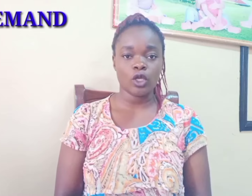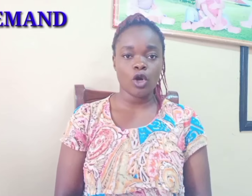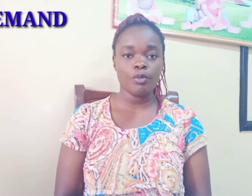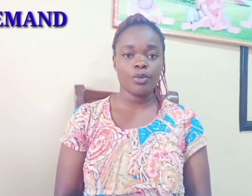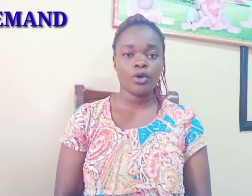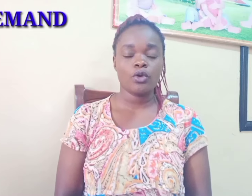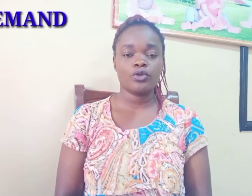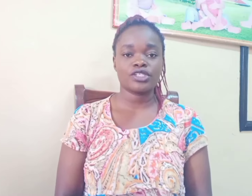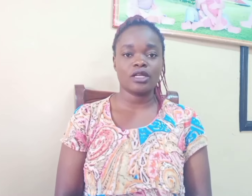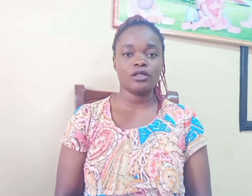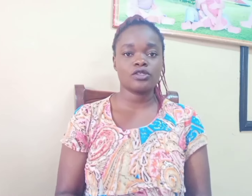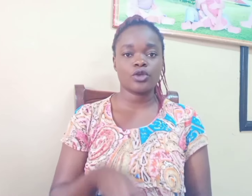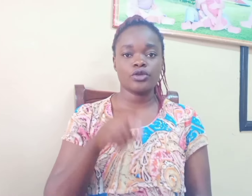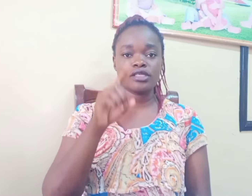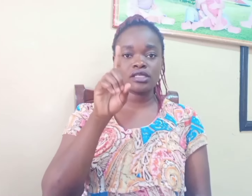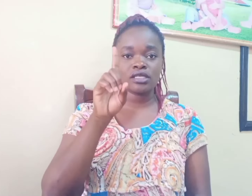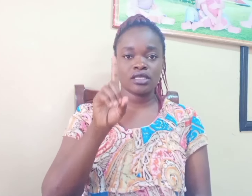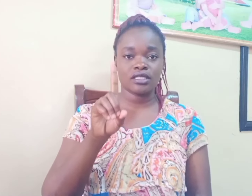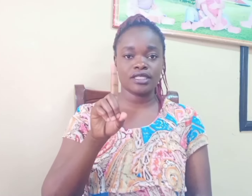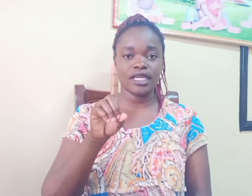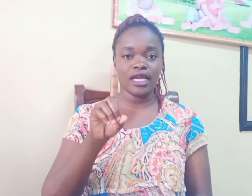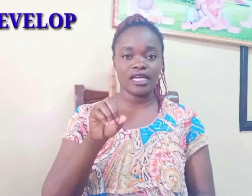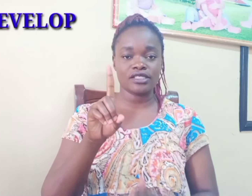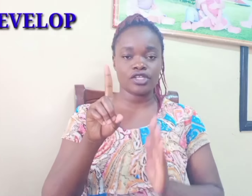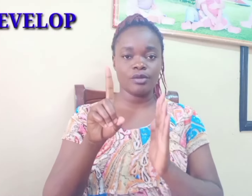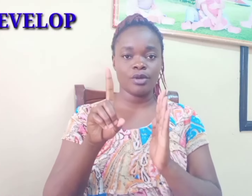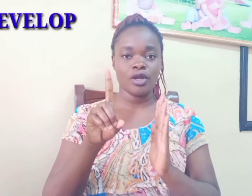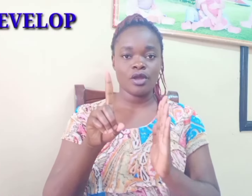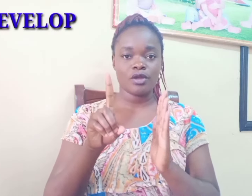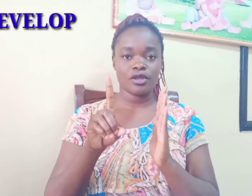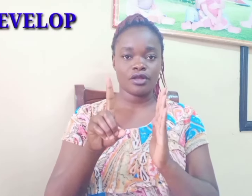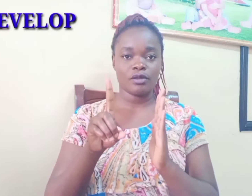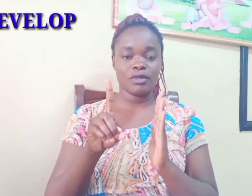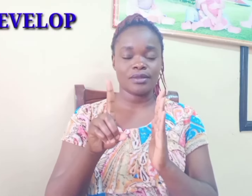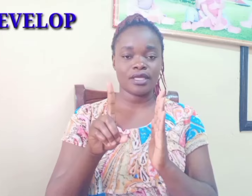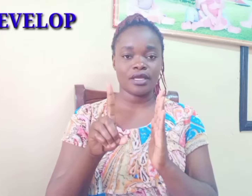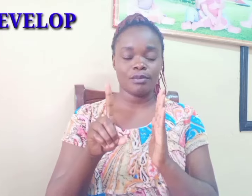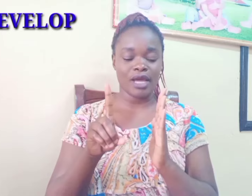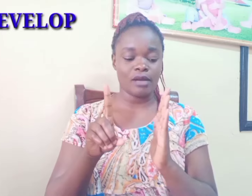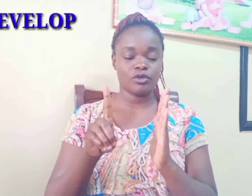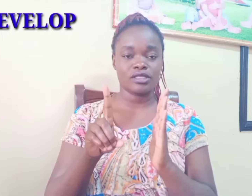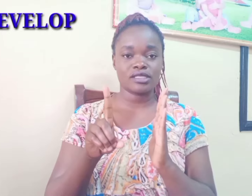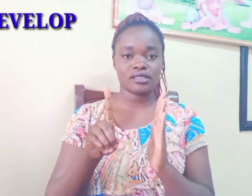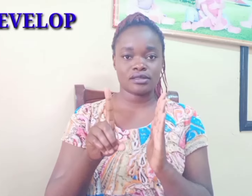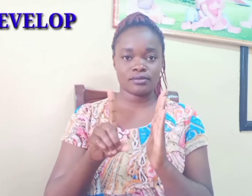Develop, we shall also use D handshape, but the palm will